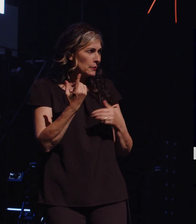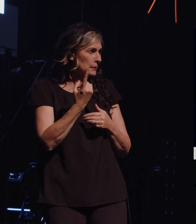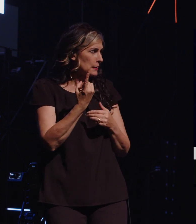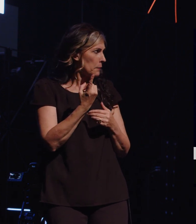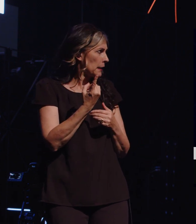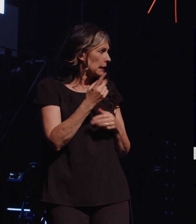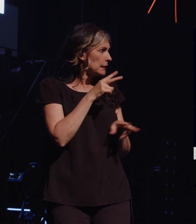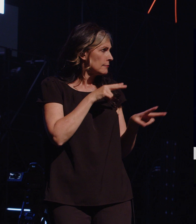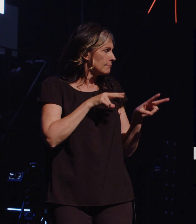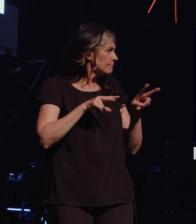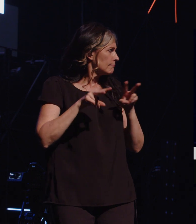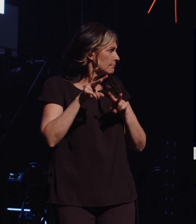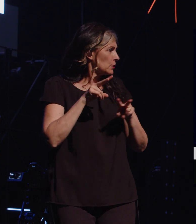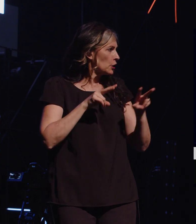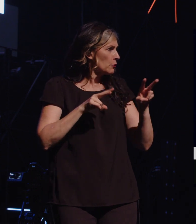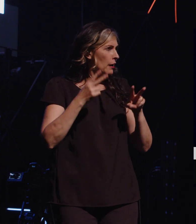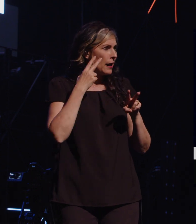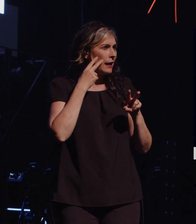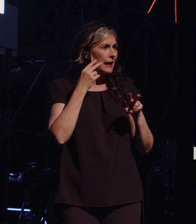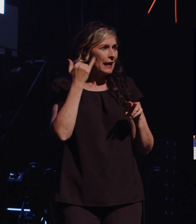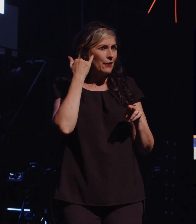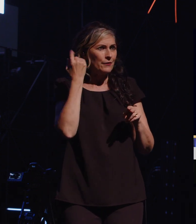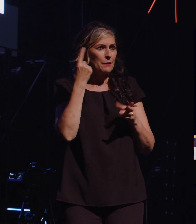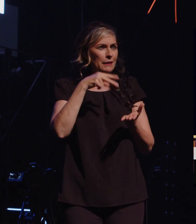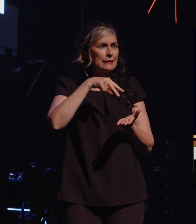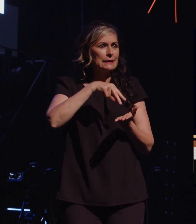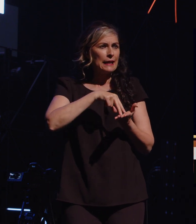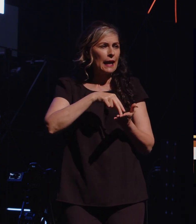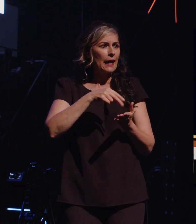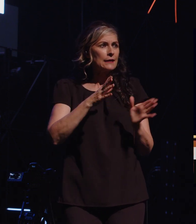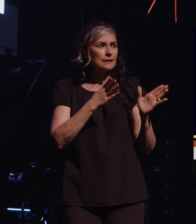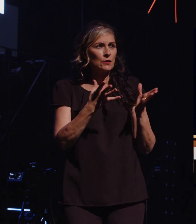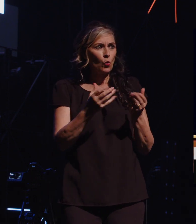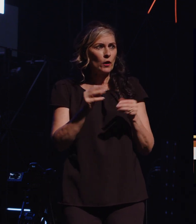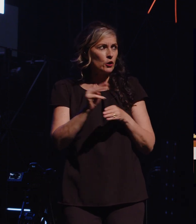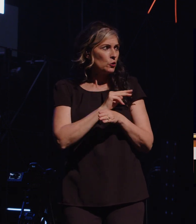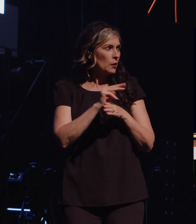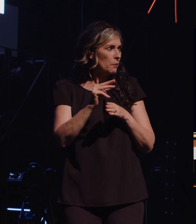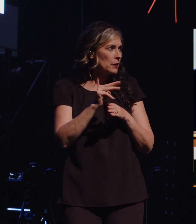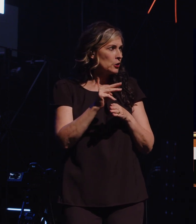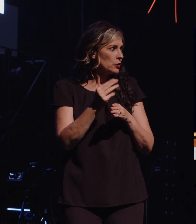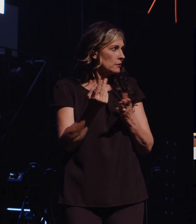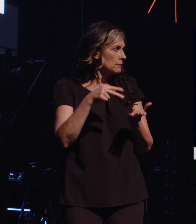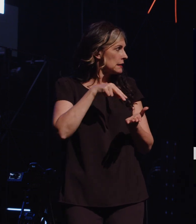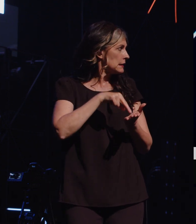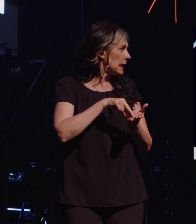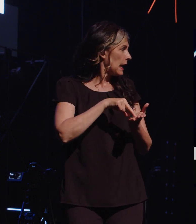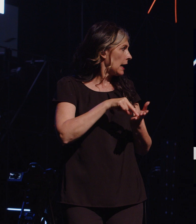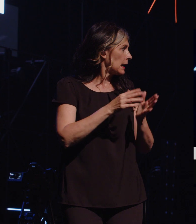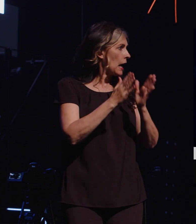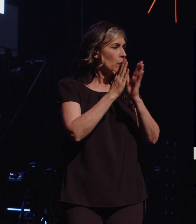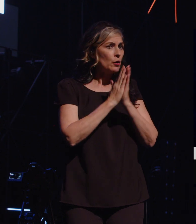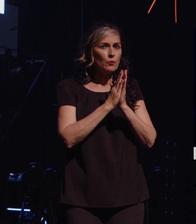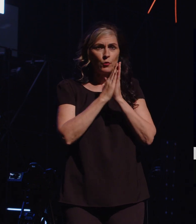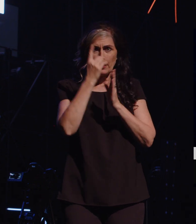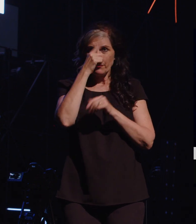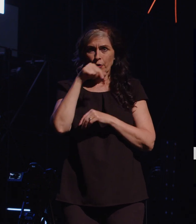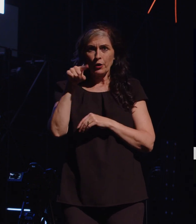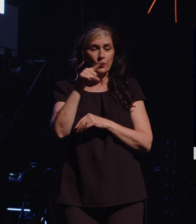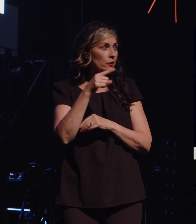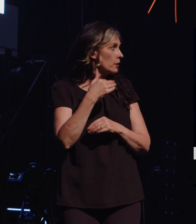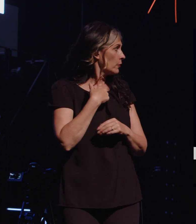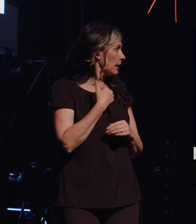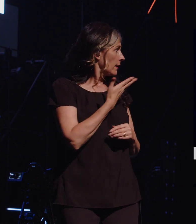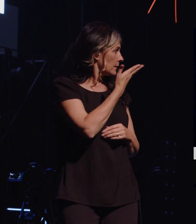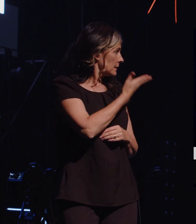know this is our small one. I just even want to pray over you if there's anyone here. Anyone today? All right, we have